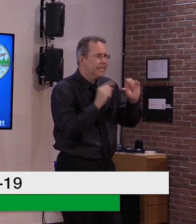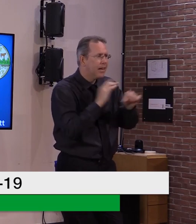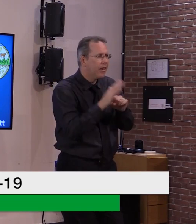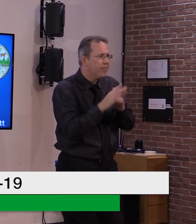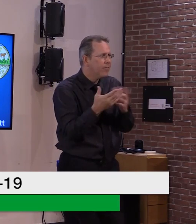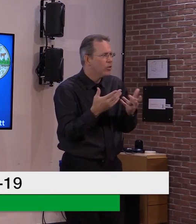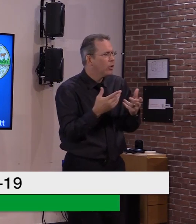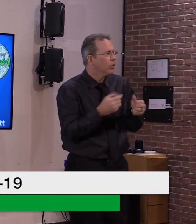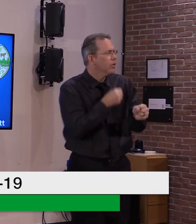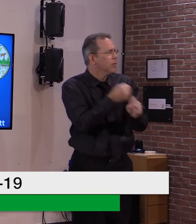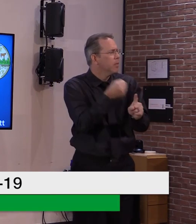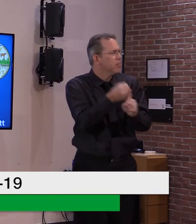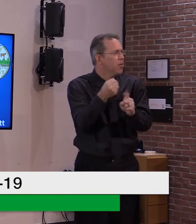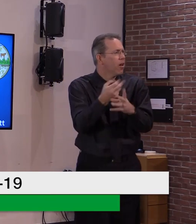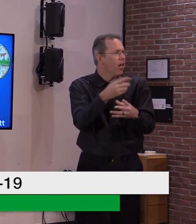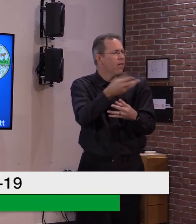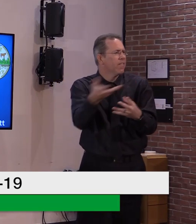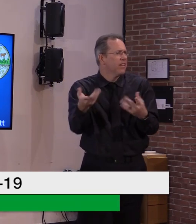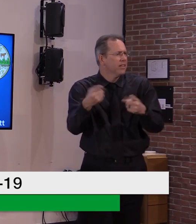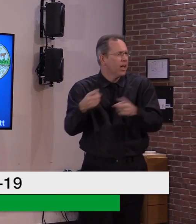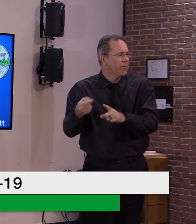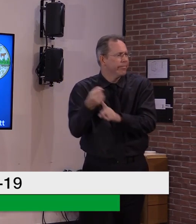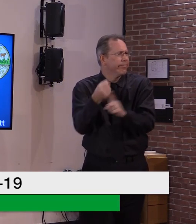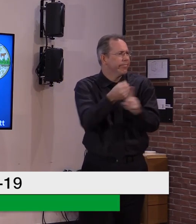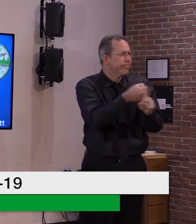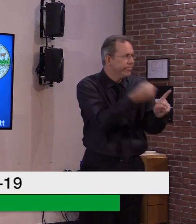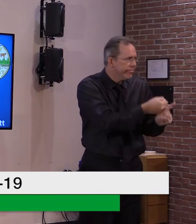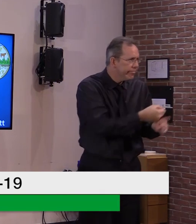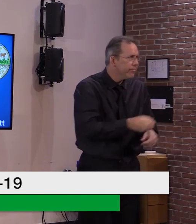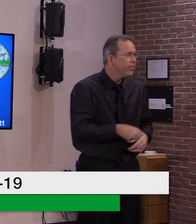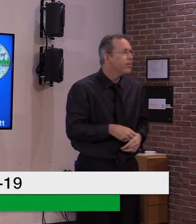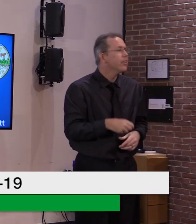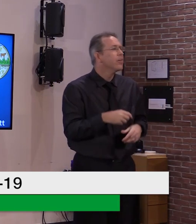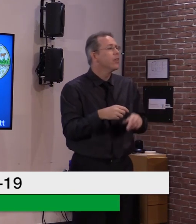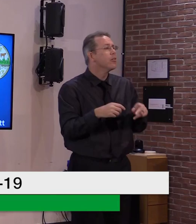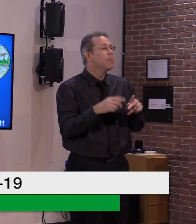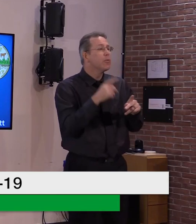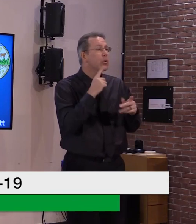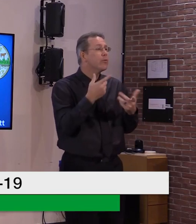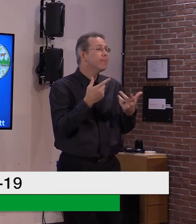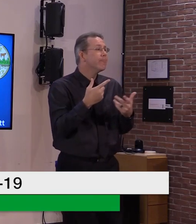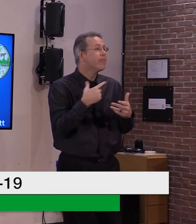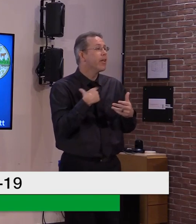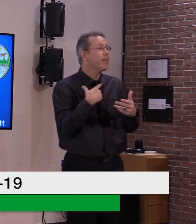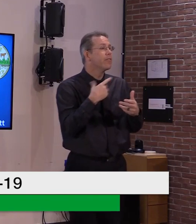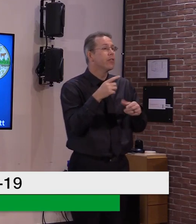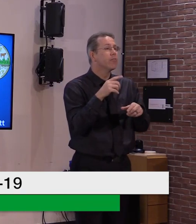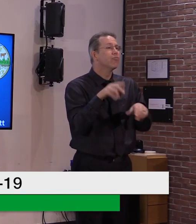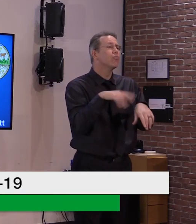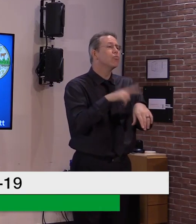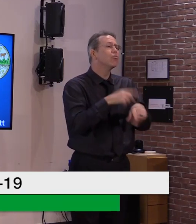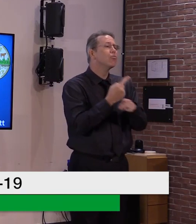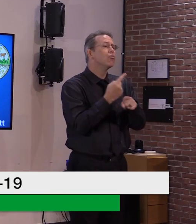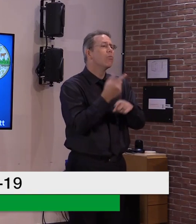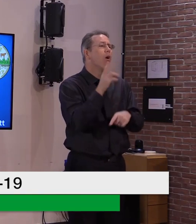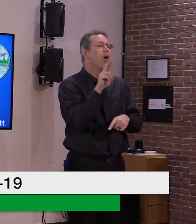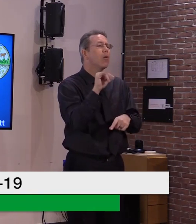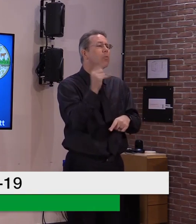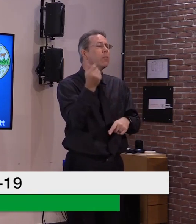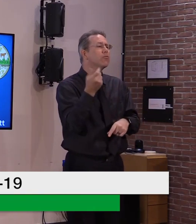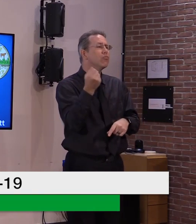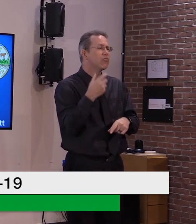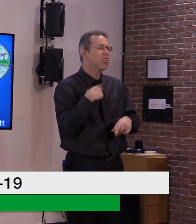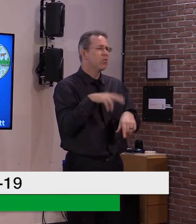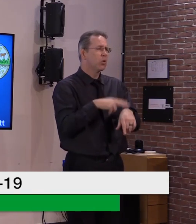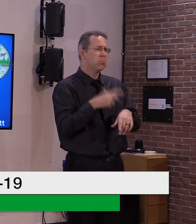up and recognize that if people are moving through the traditional ui system they're eventually coming up on those programs